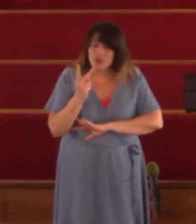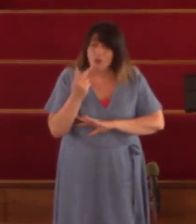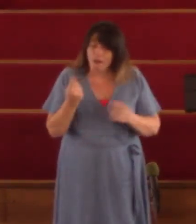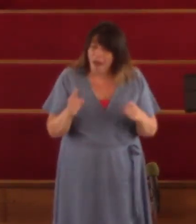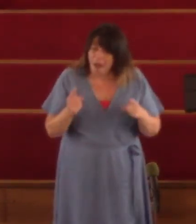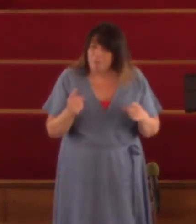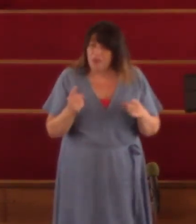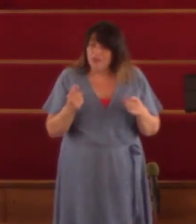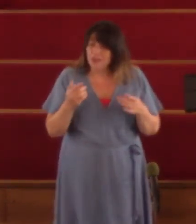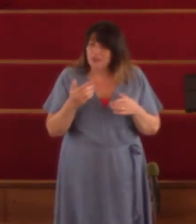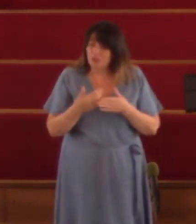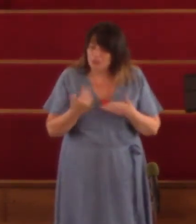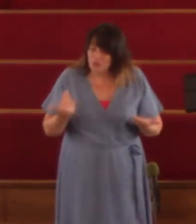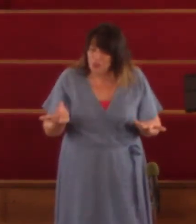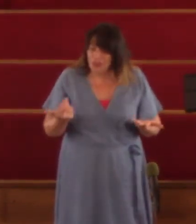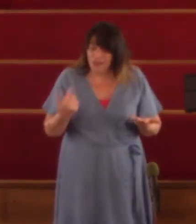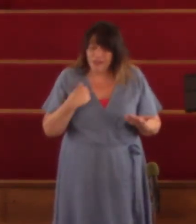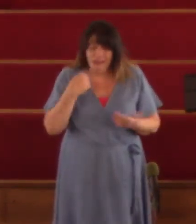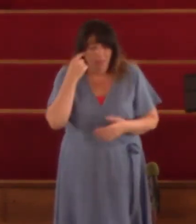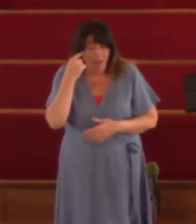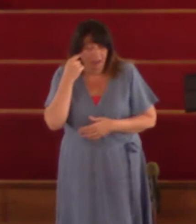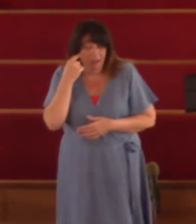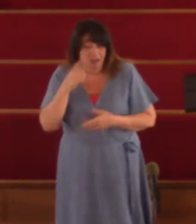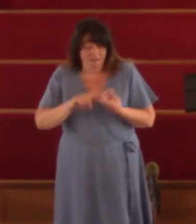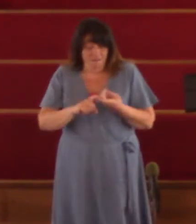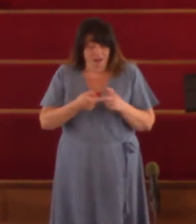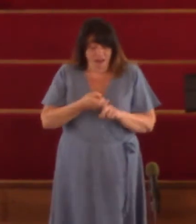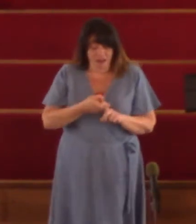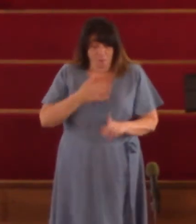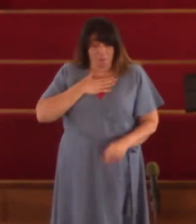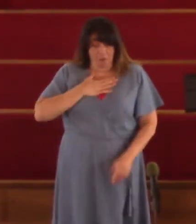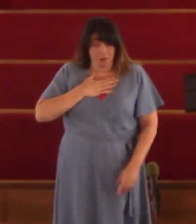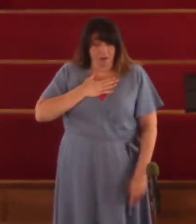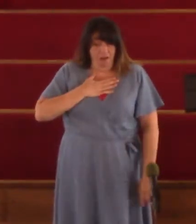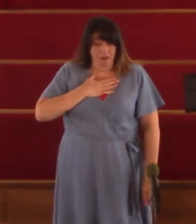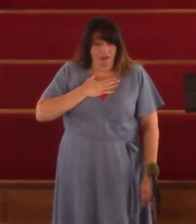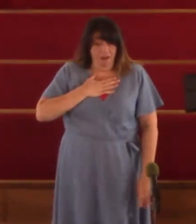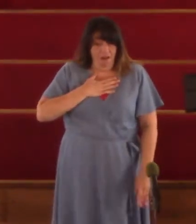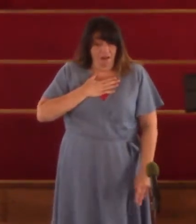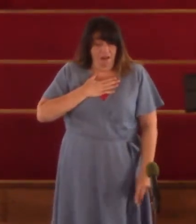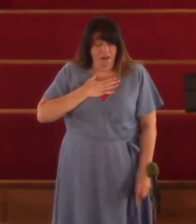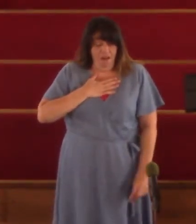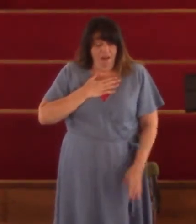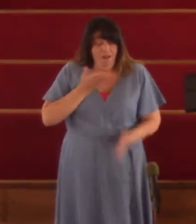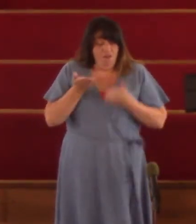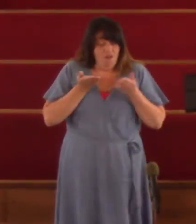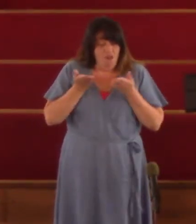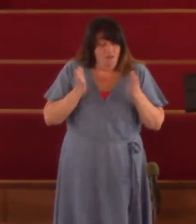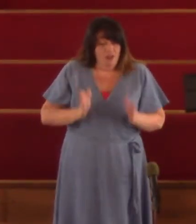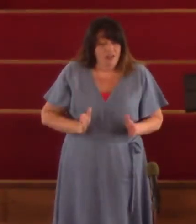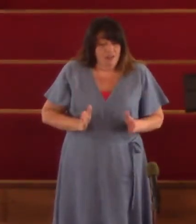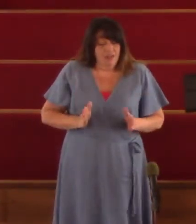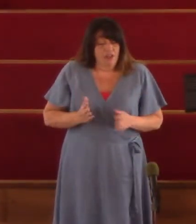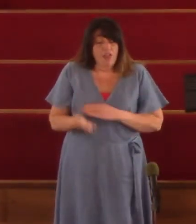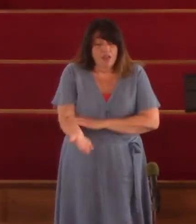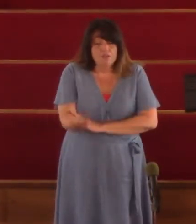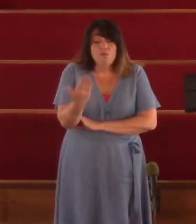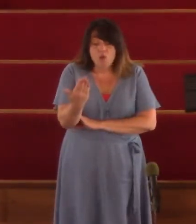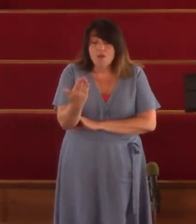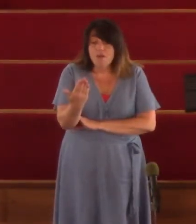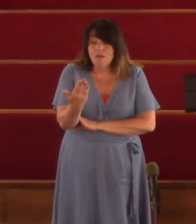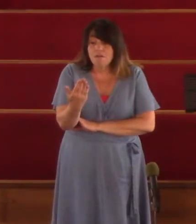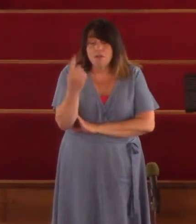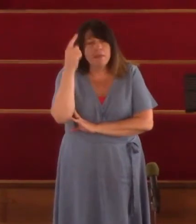this." I thought, my friend, that as we go into this church this service this morning, that certainly we would